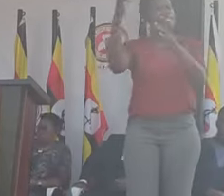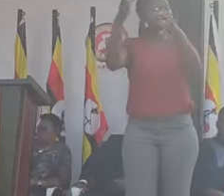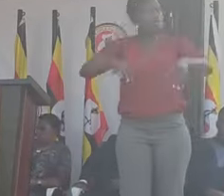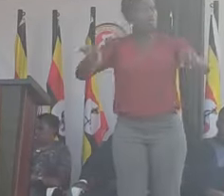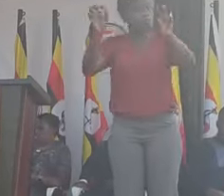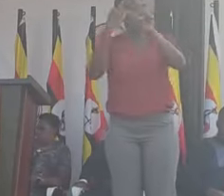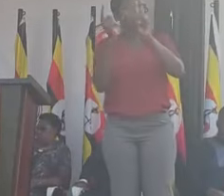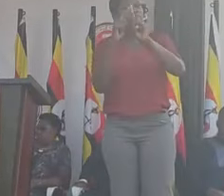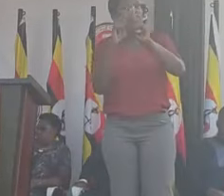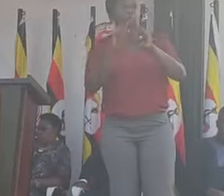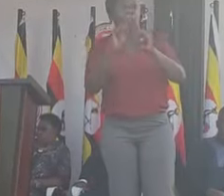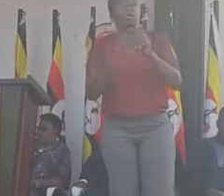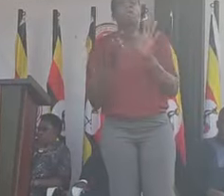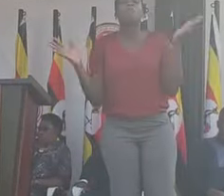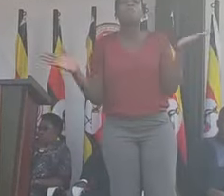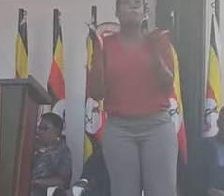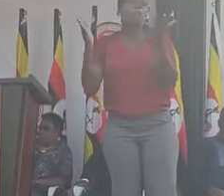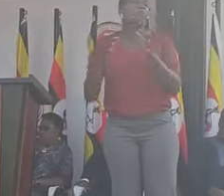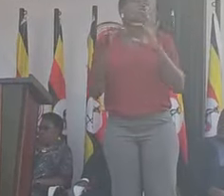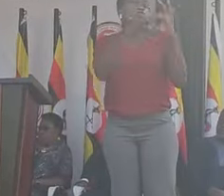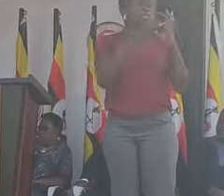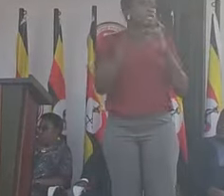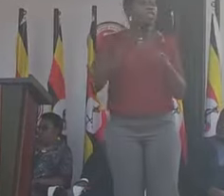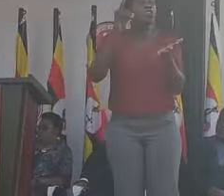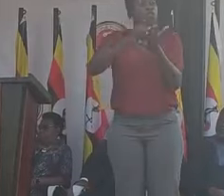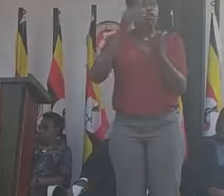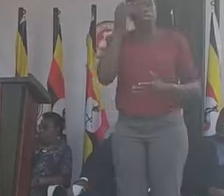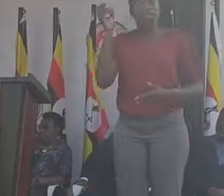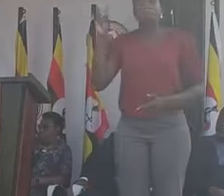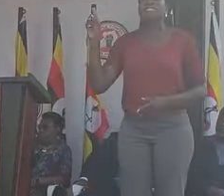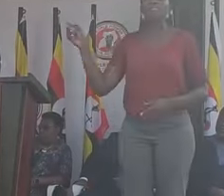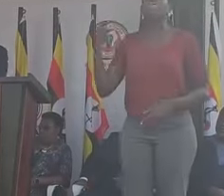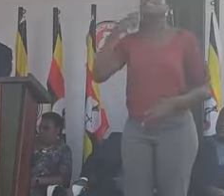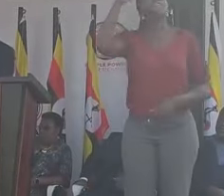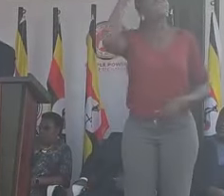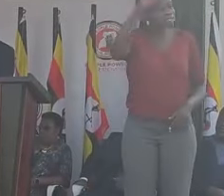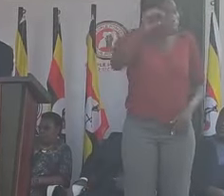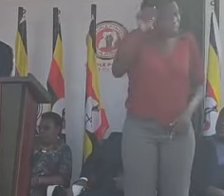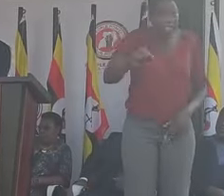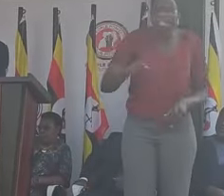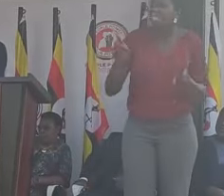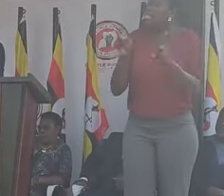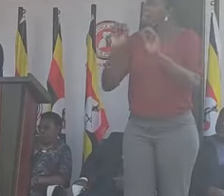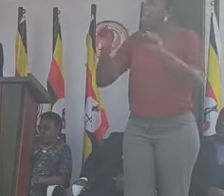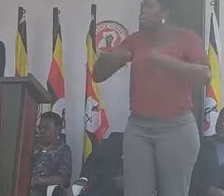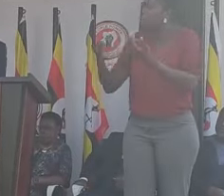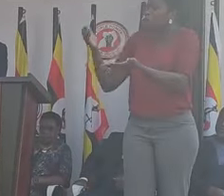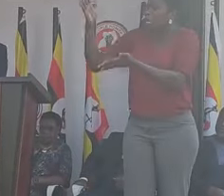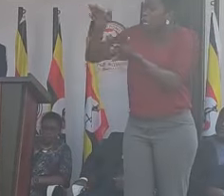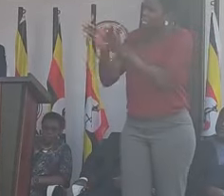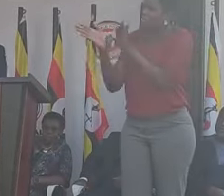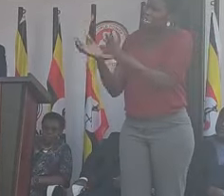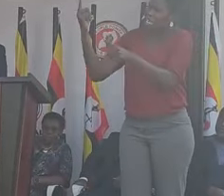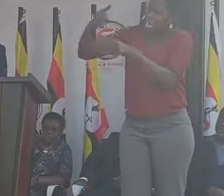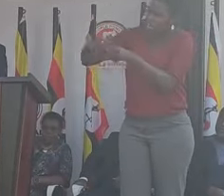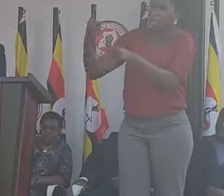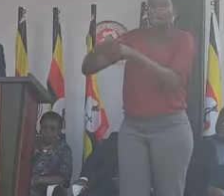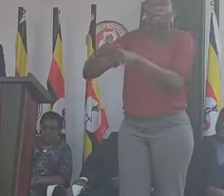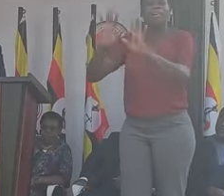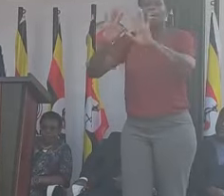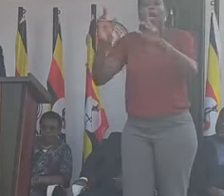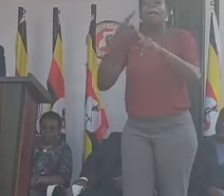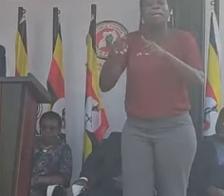to promoting a unity. Dr. Besi jachogedeko sisobola chidamu kwenkana perfection jachogedemu.